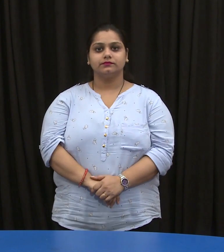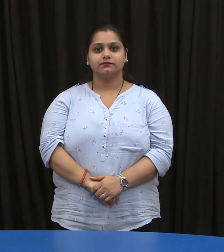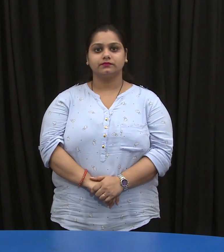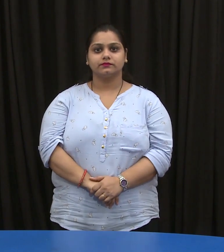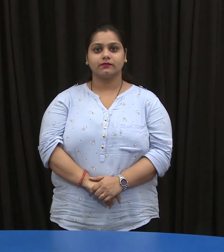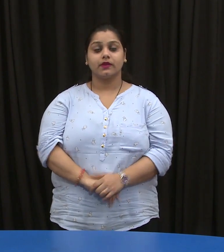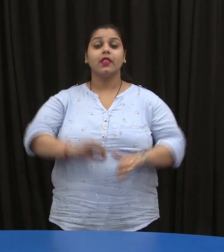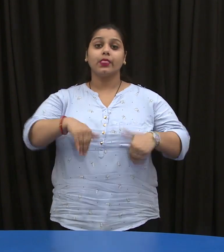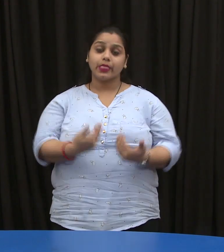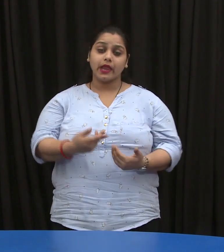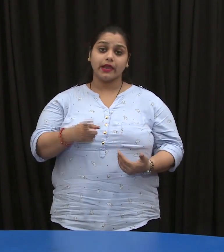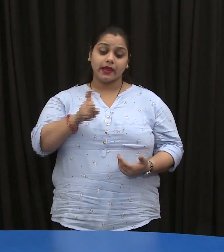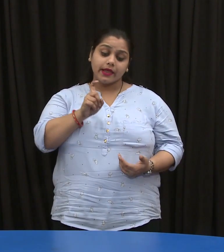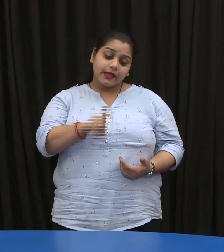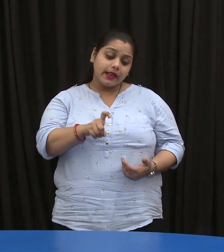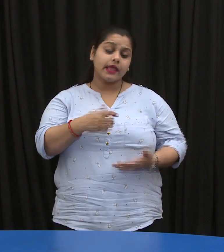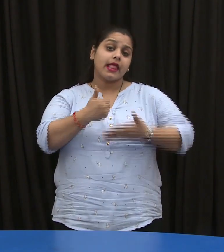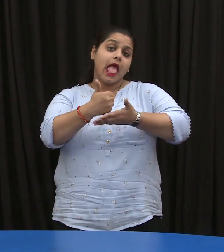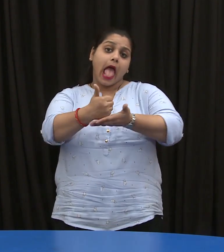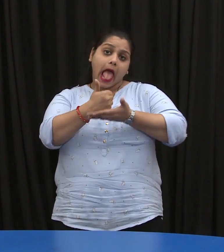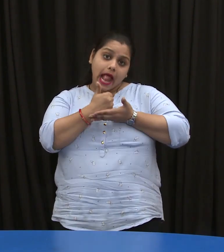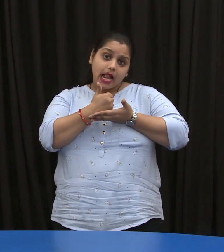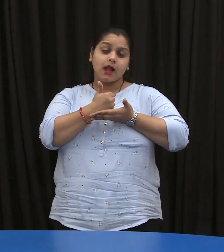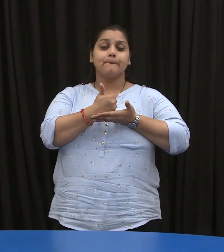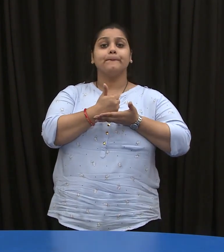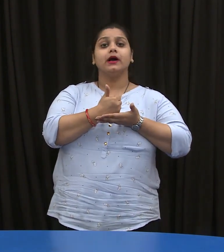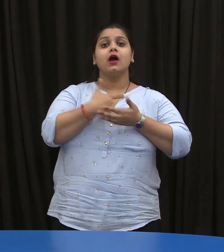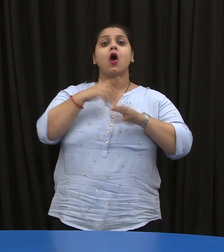then click at the Help and Support button.